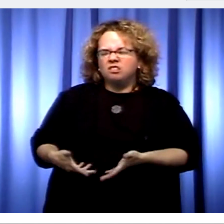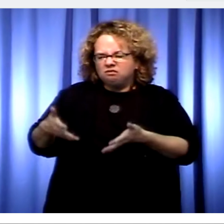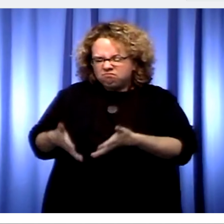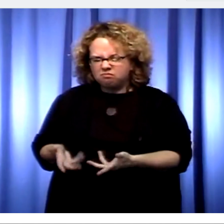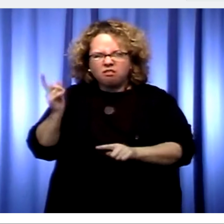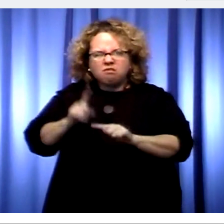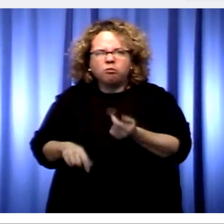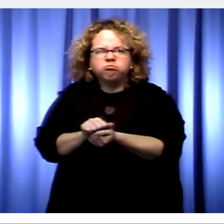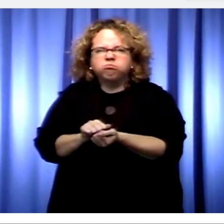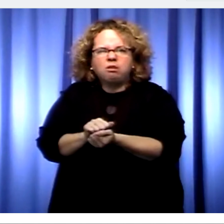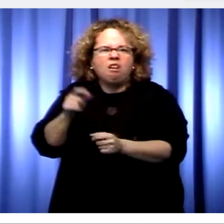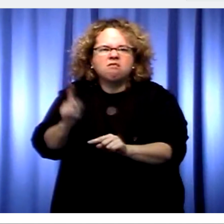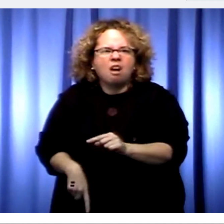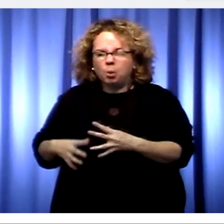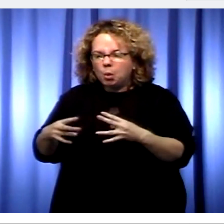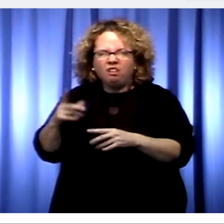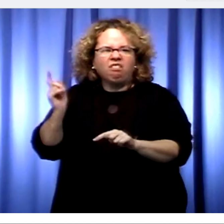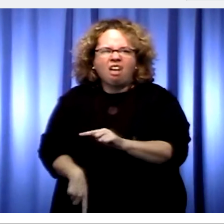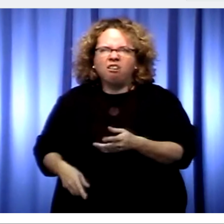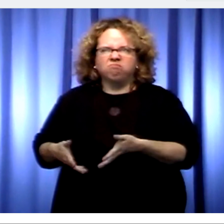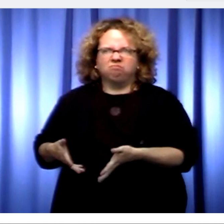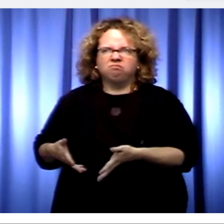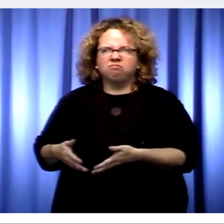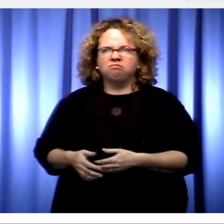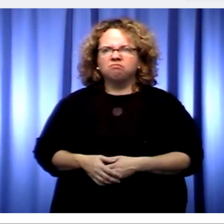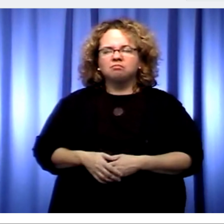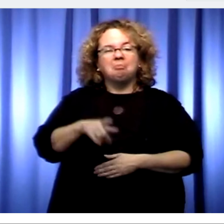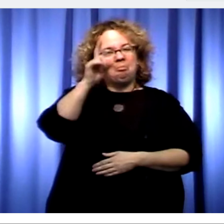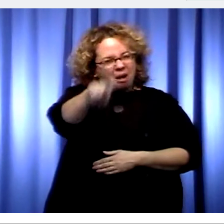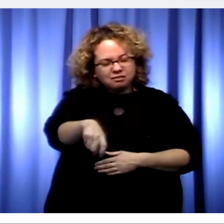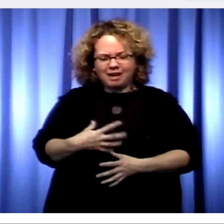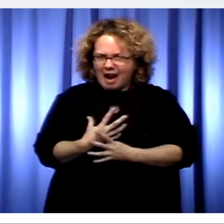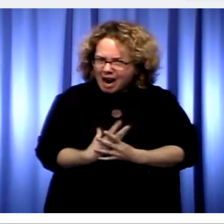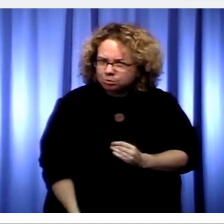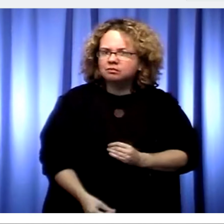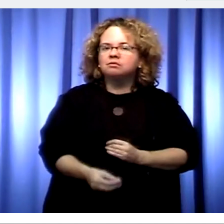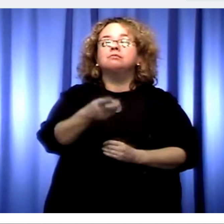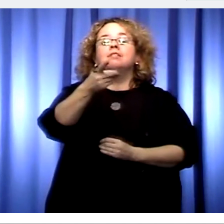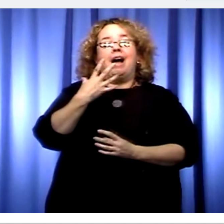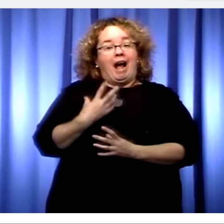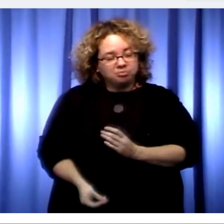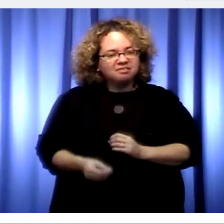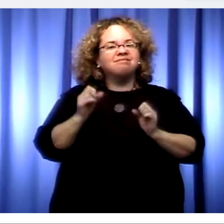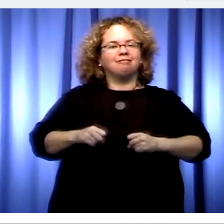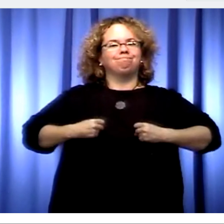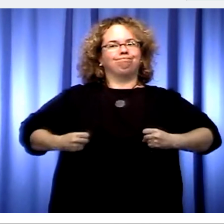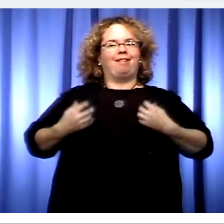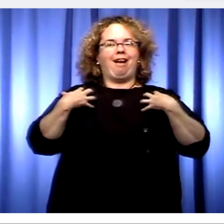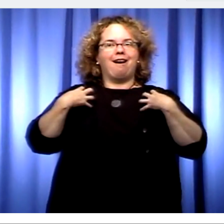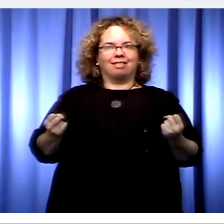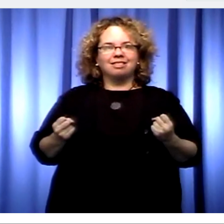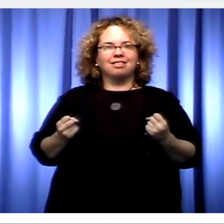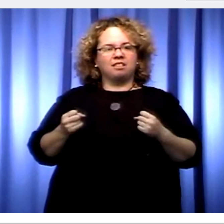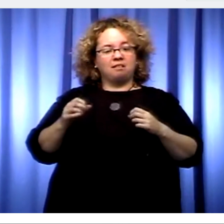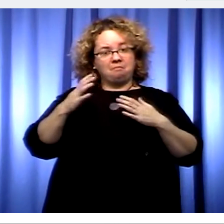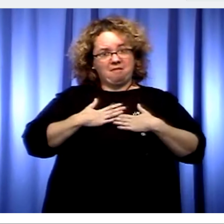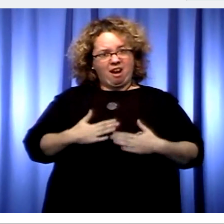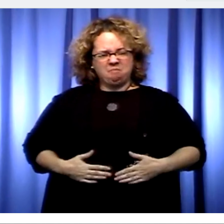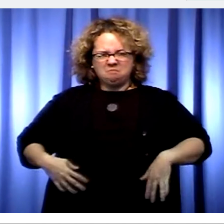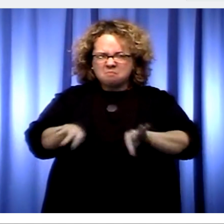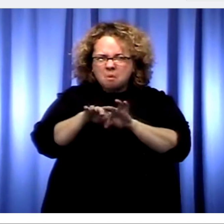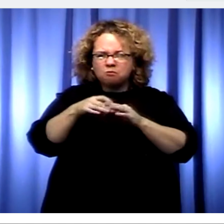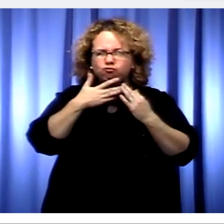It doesn't just break down the food and leave it within your body. You cannot just leave it there. You must get rid of it. Your body